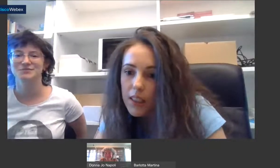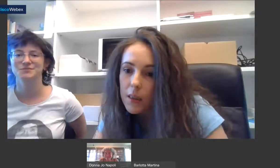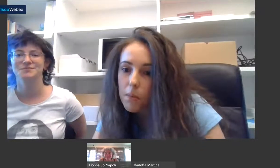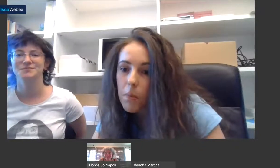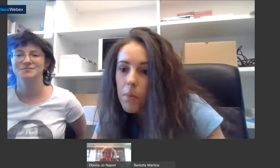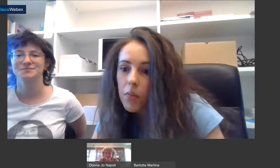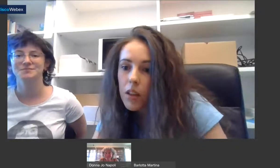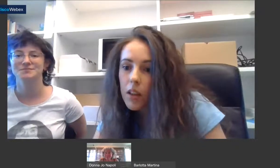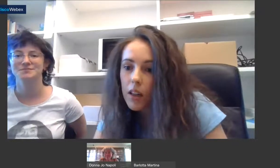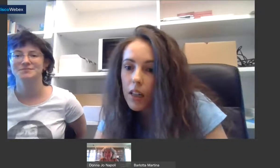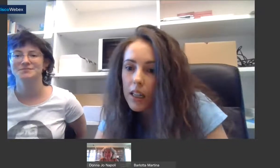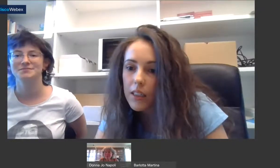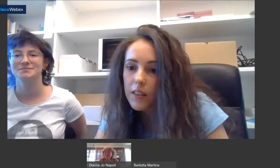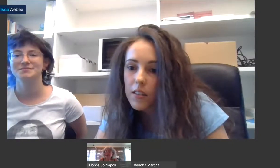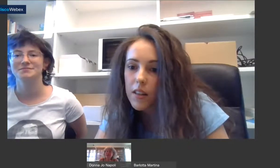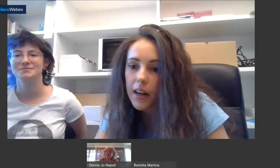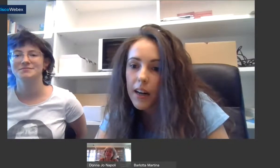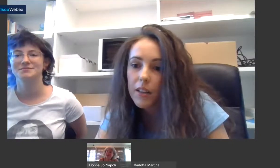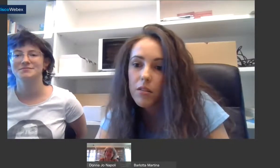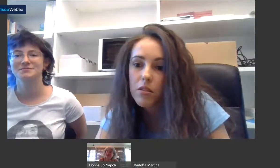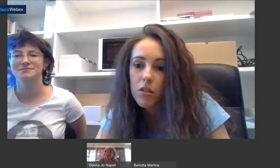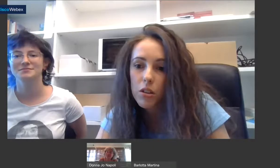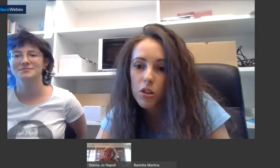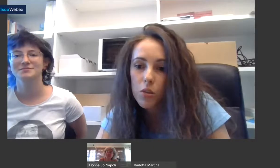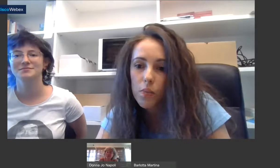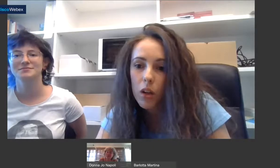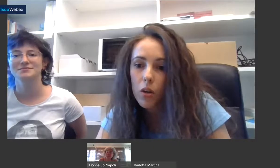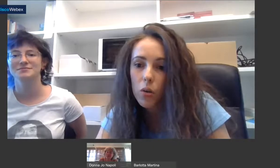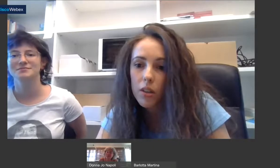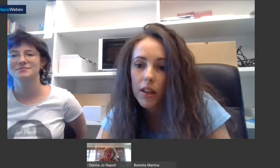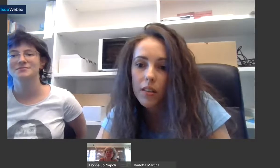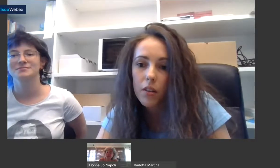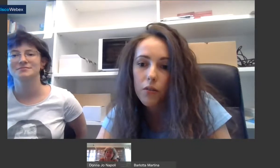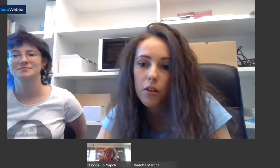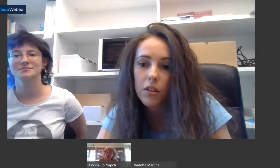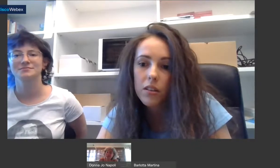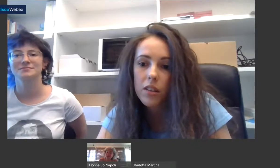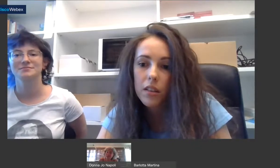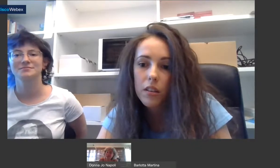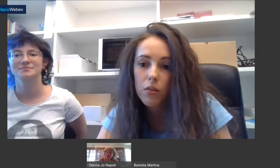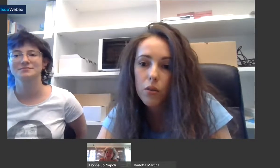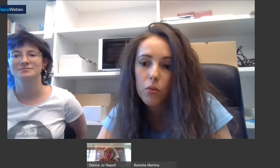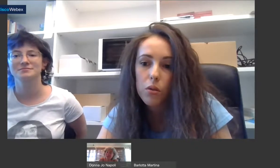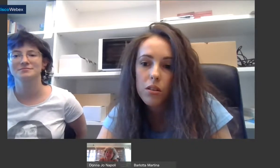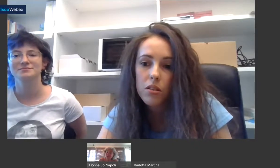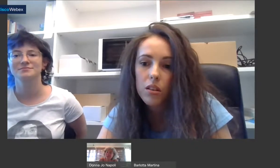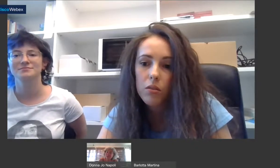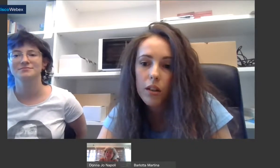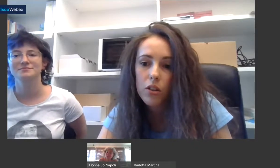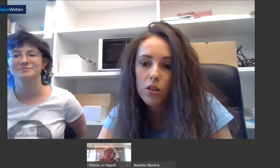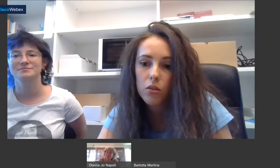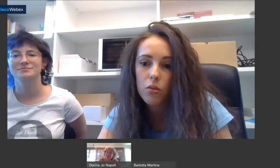Team. Is there any research looking at the effort needed for words in relation to